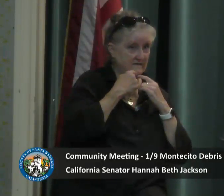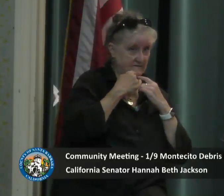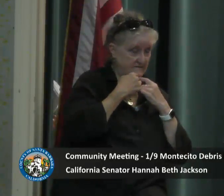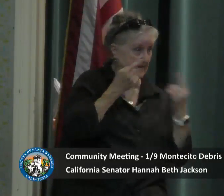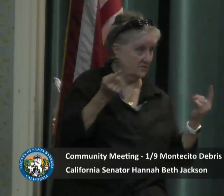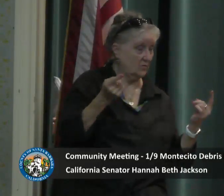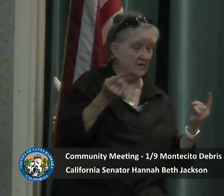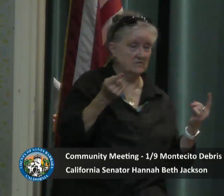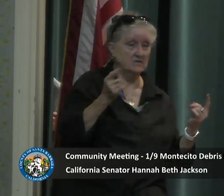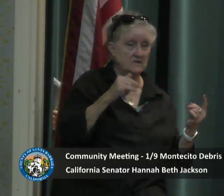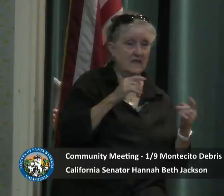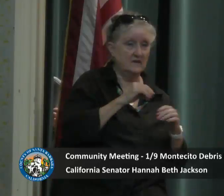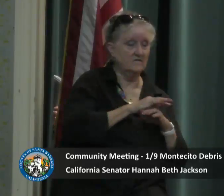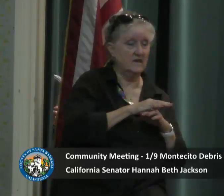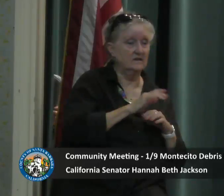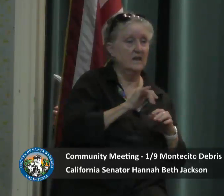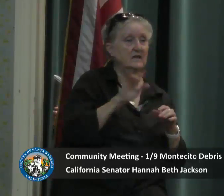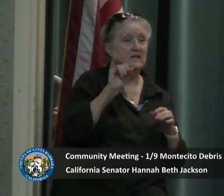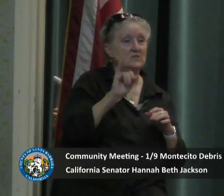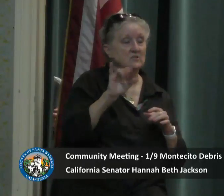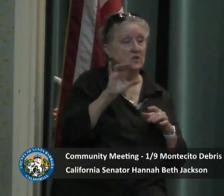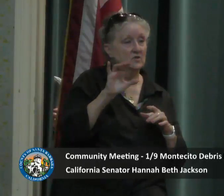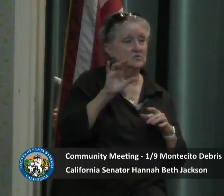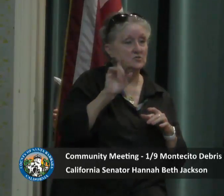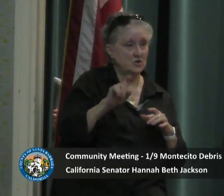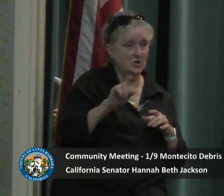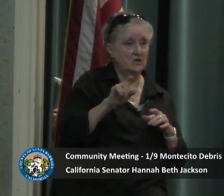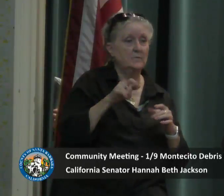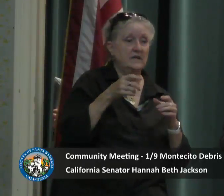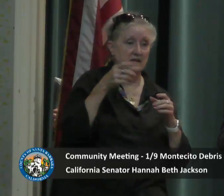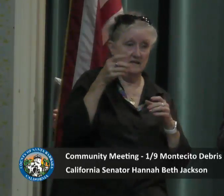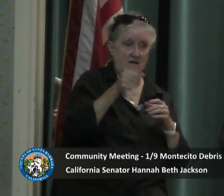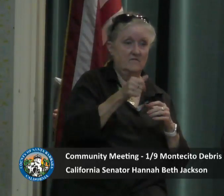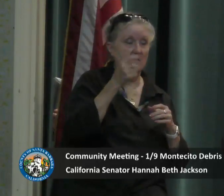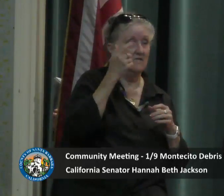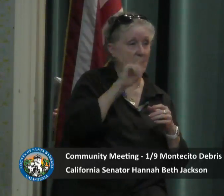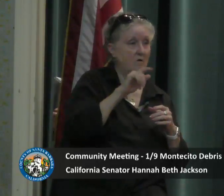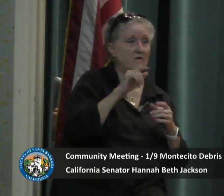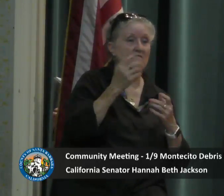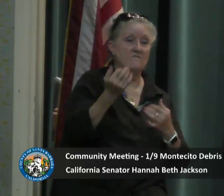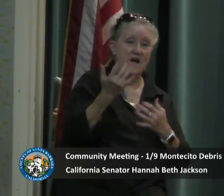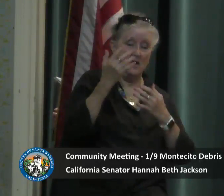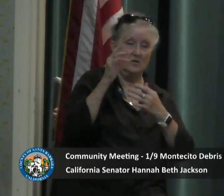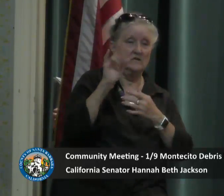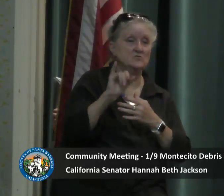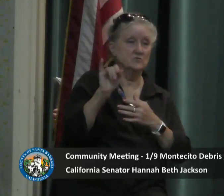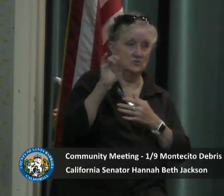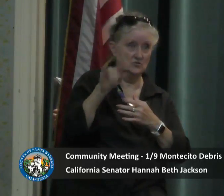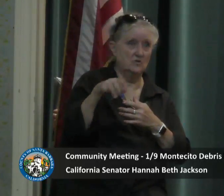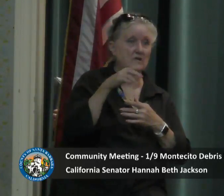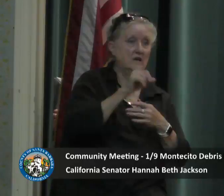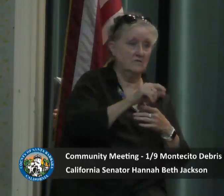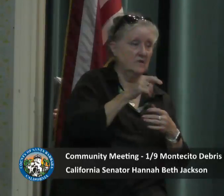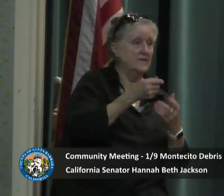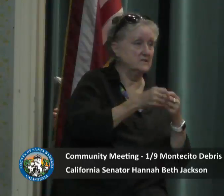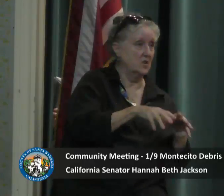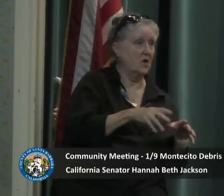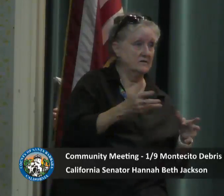effect, that insurance should be covering, fire insurance should be covering this loss.